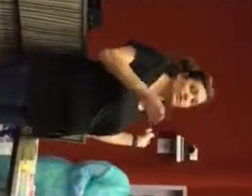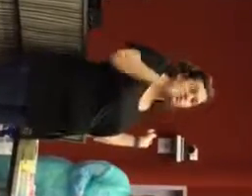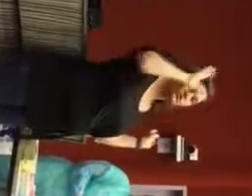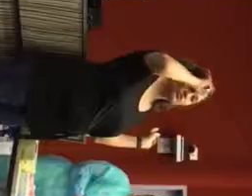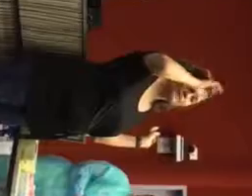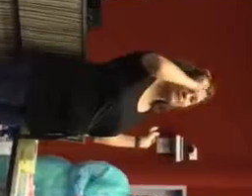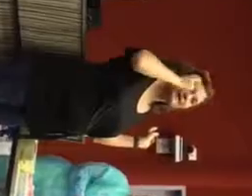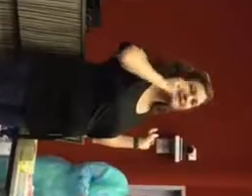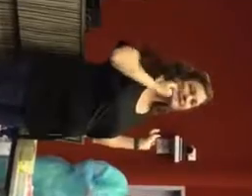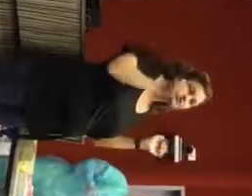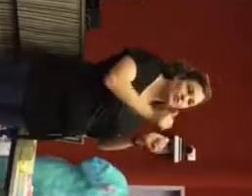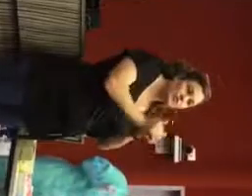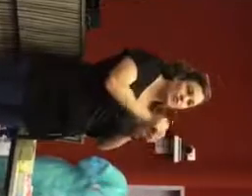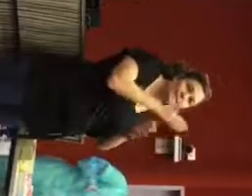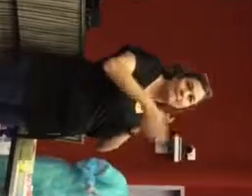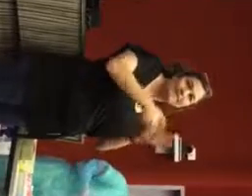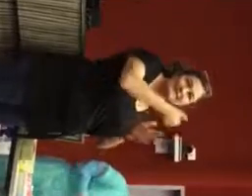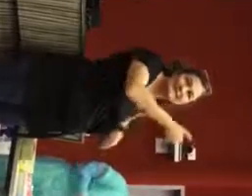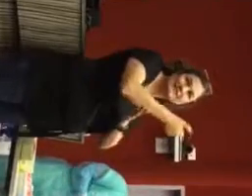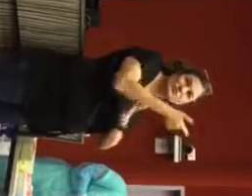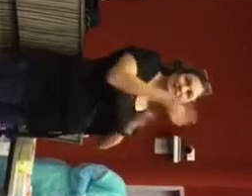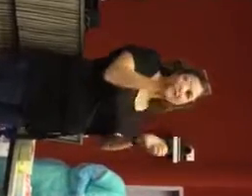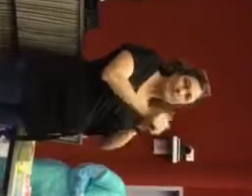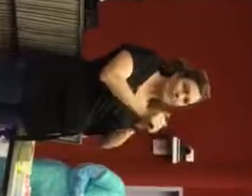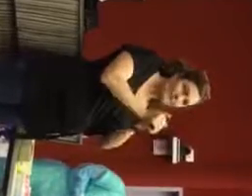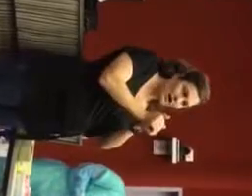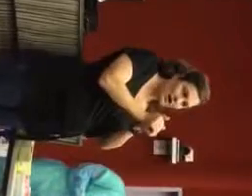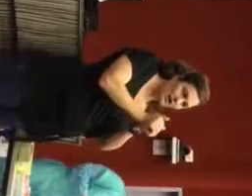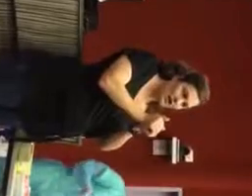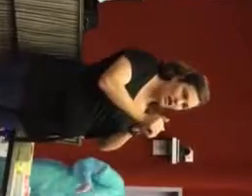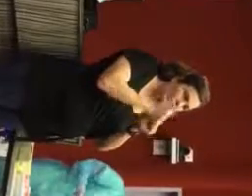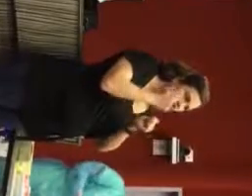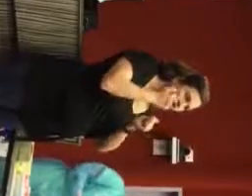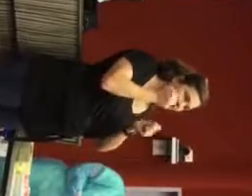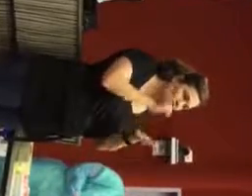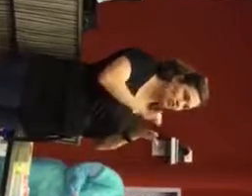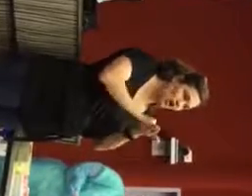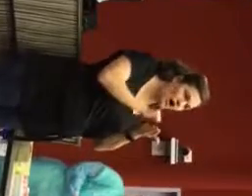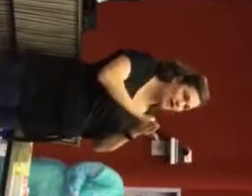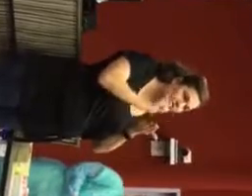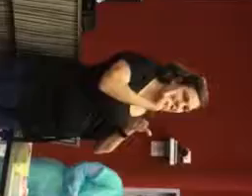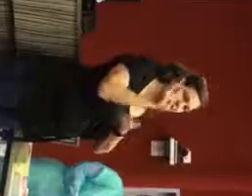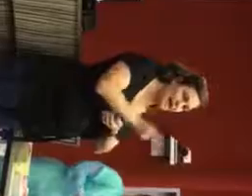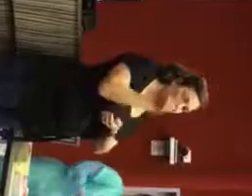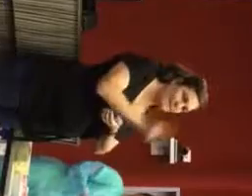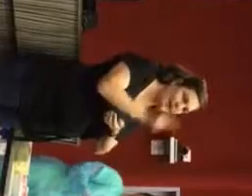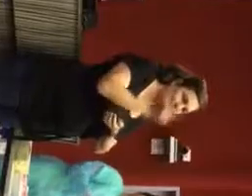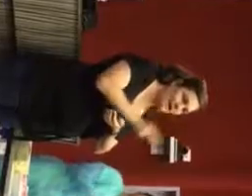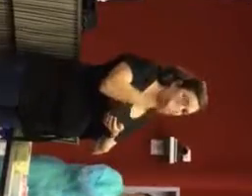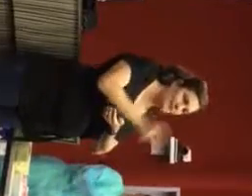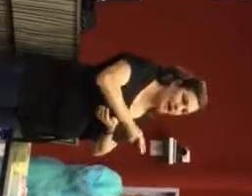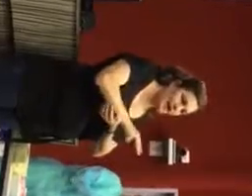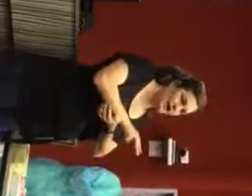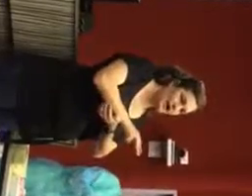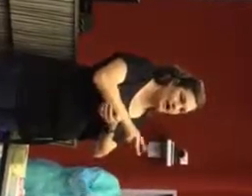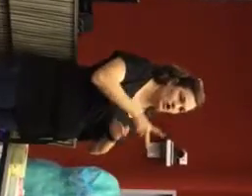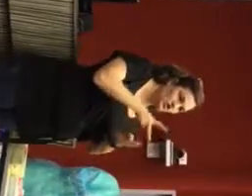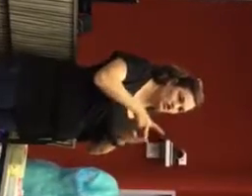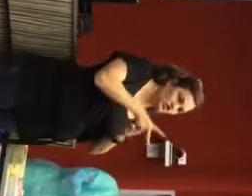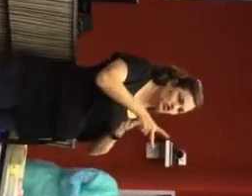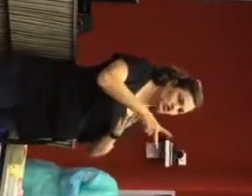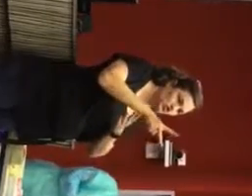we required at least 6 to 7 appointments to get it done. And then we usually have like 2 weeks